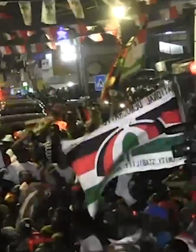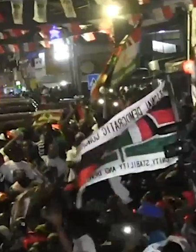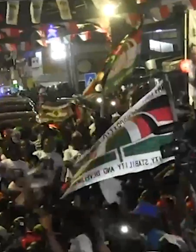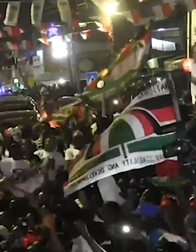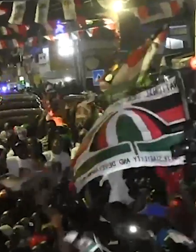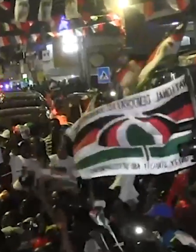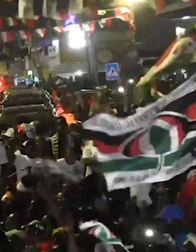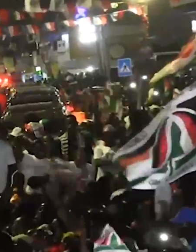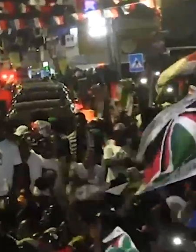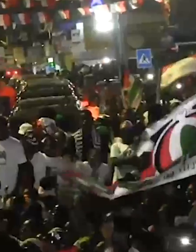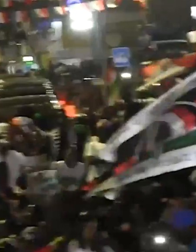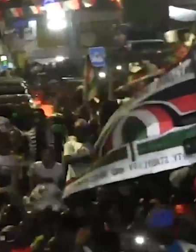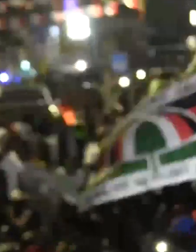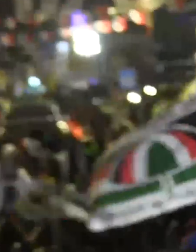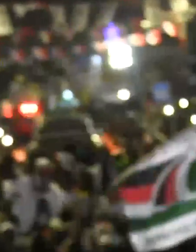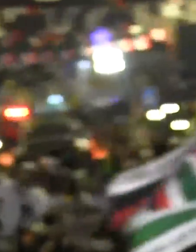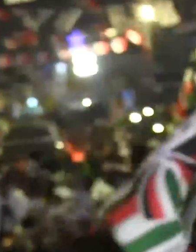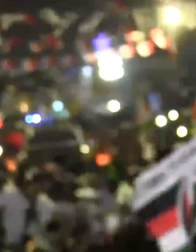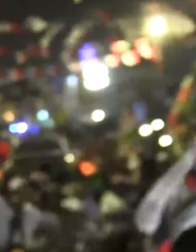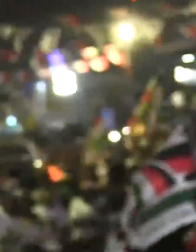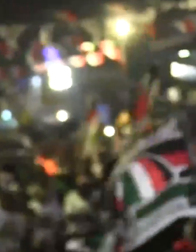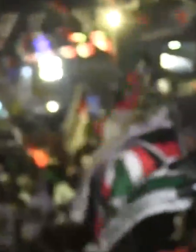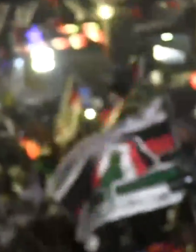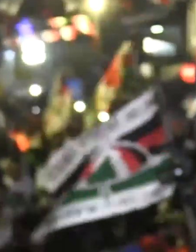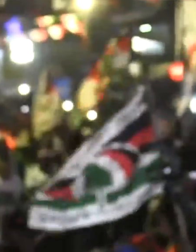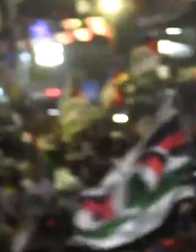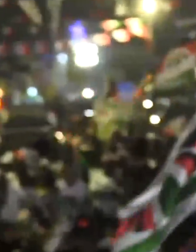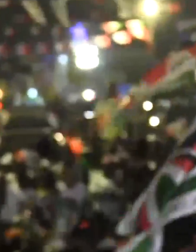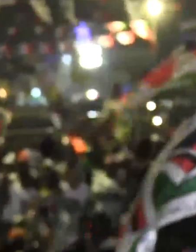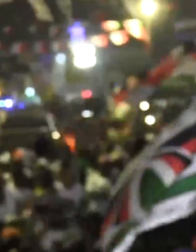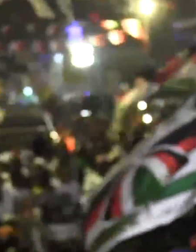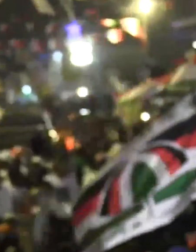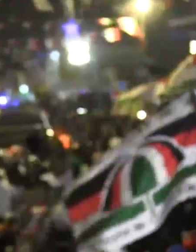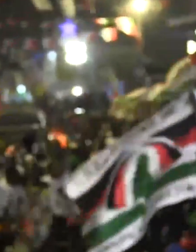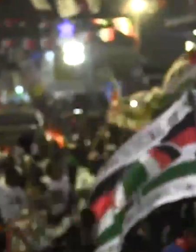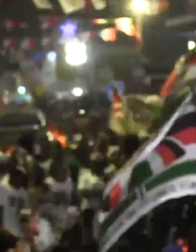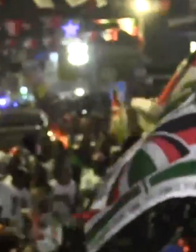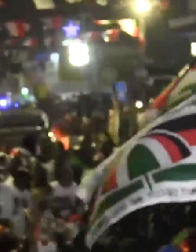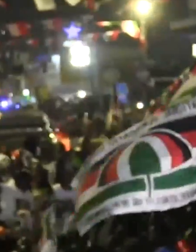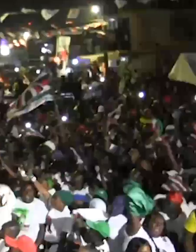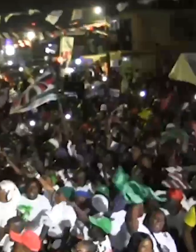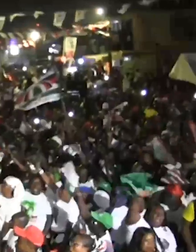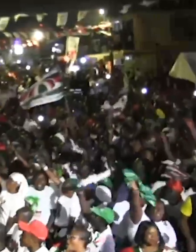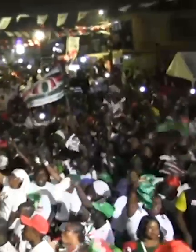ene koso ewo NDC abai mu a Ankasa se ye two abainagu